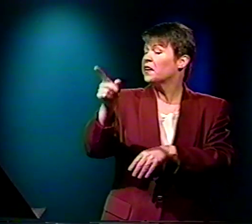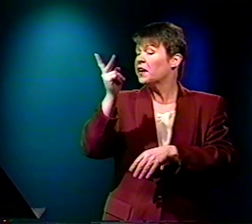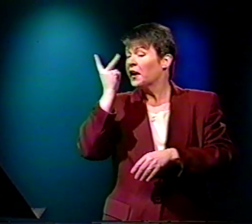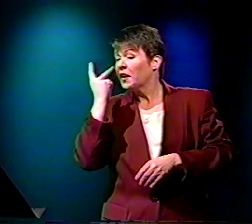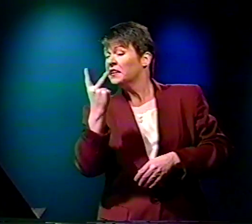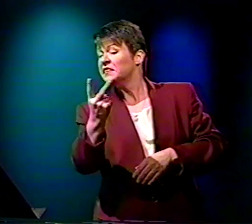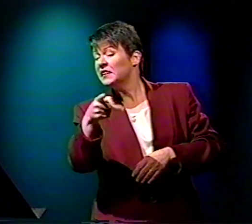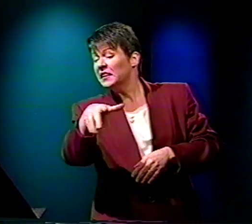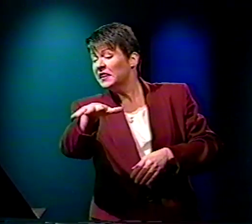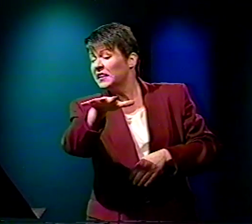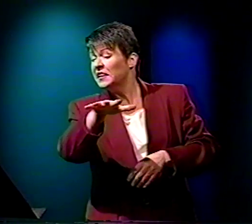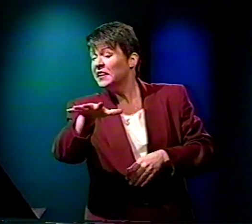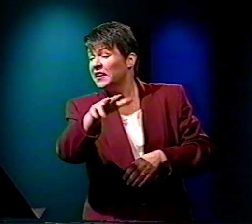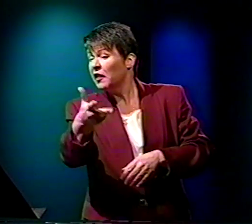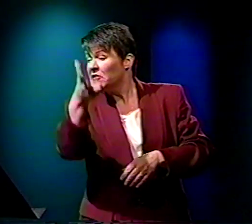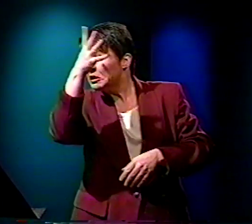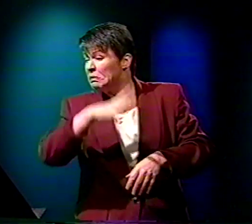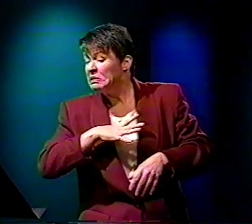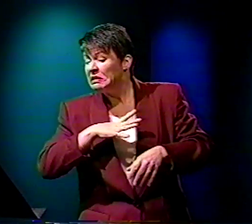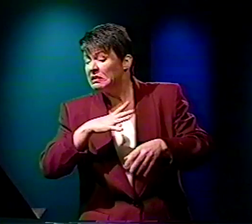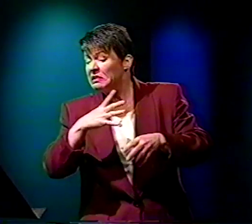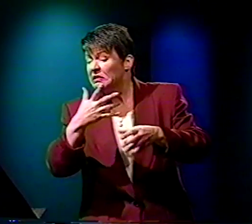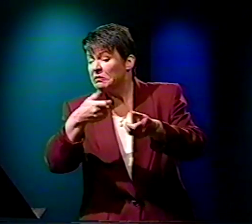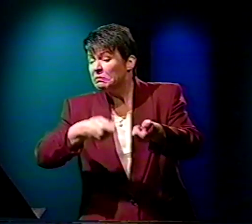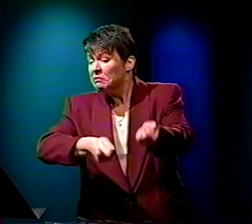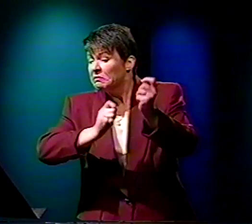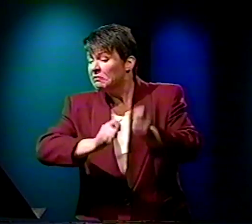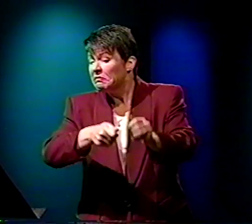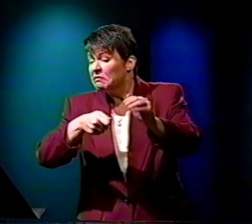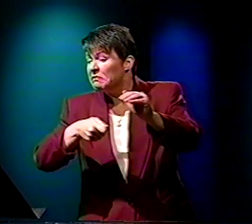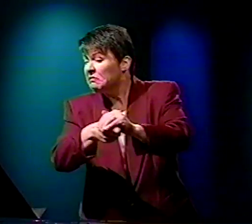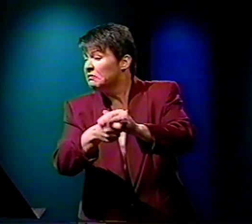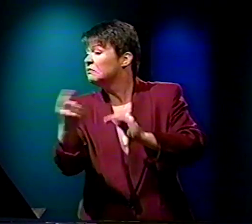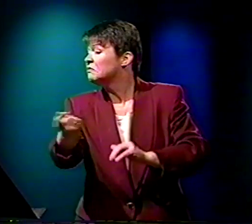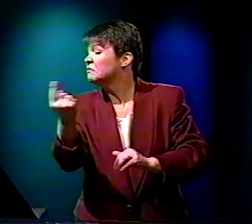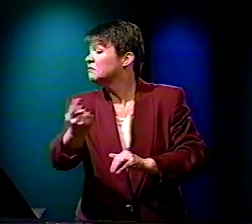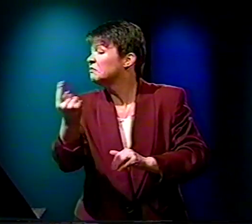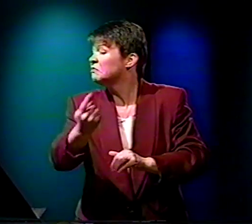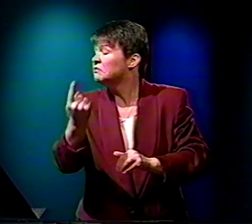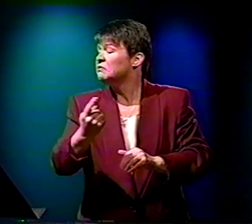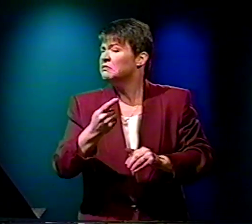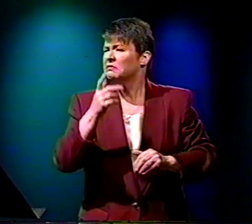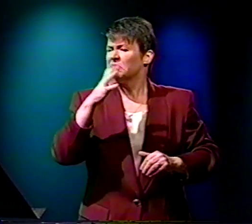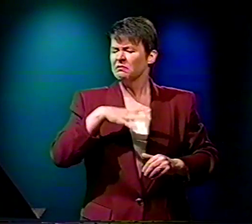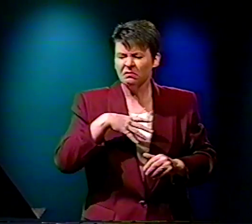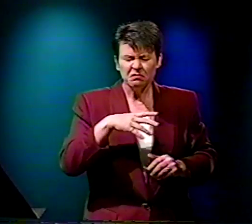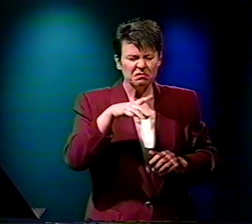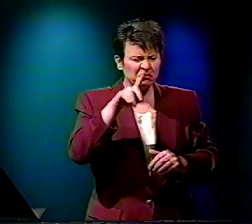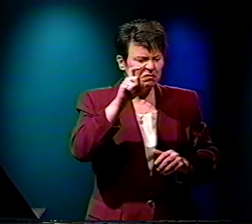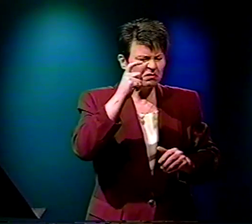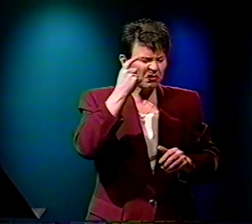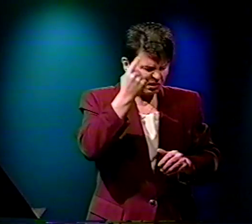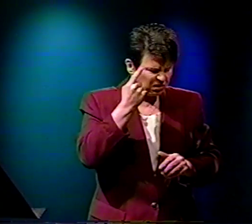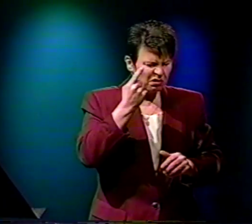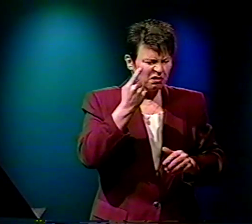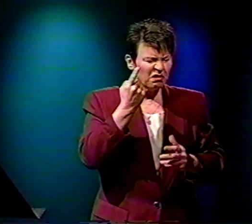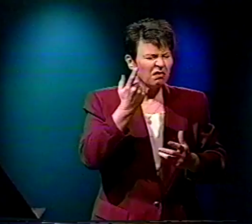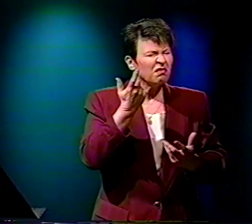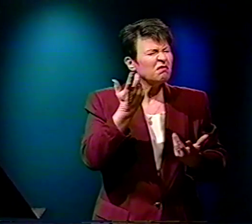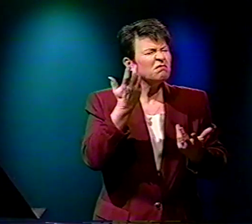night? You remember you saw there were three men out near the trees digging a hole or something? And the deaf man kind of